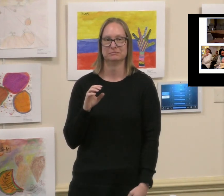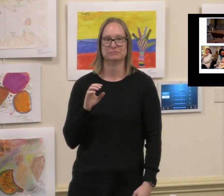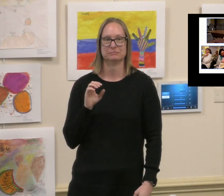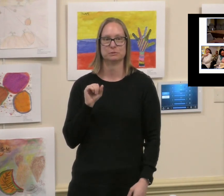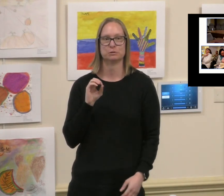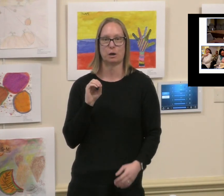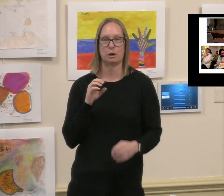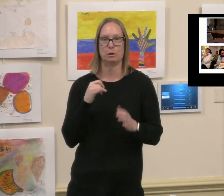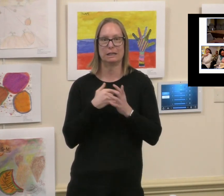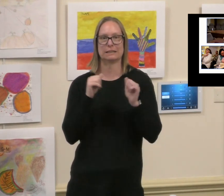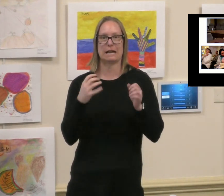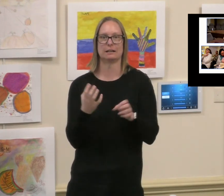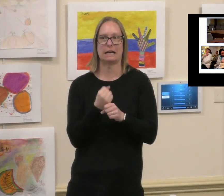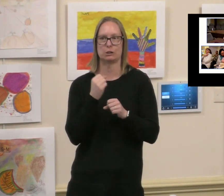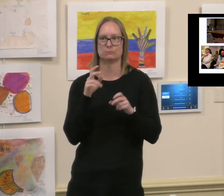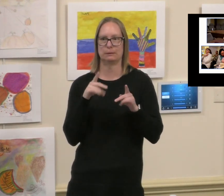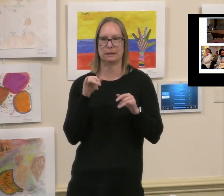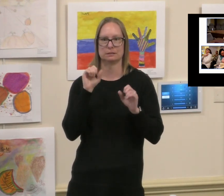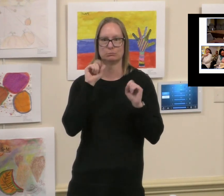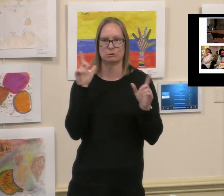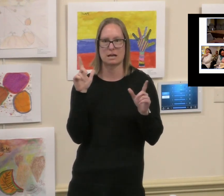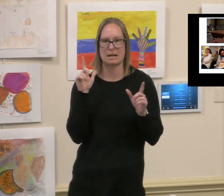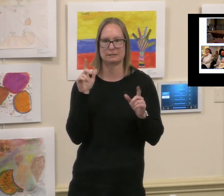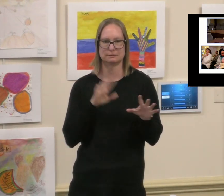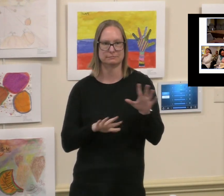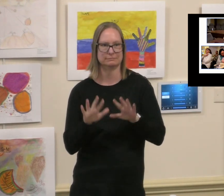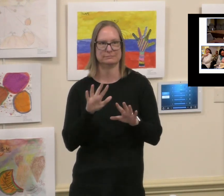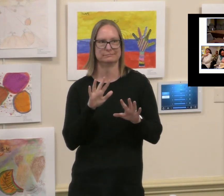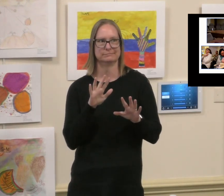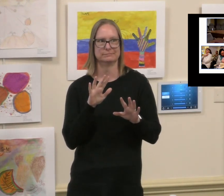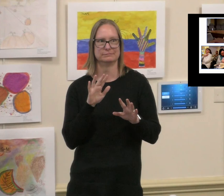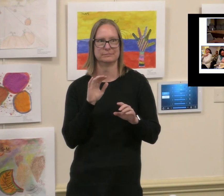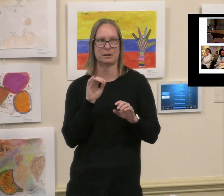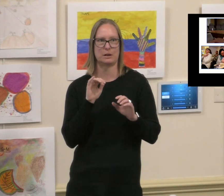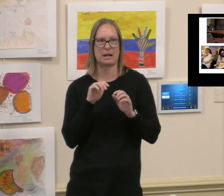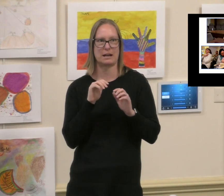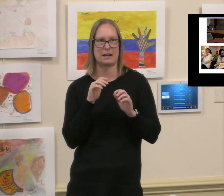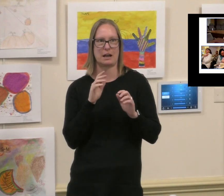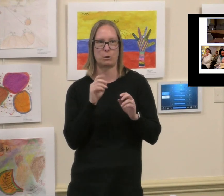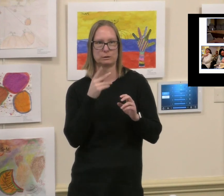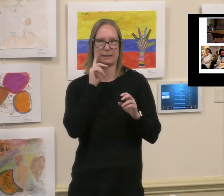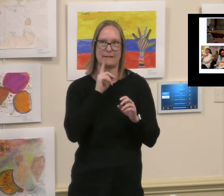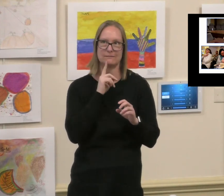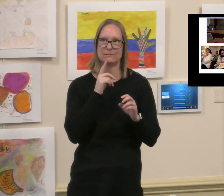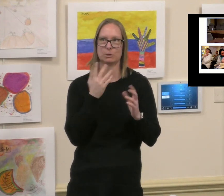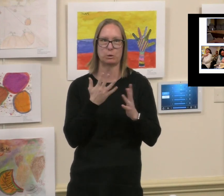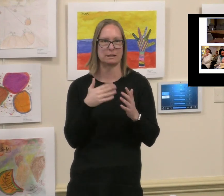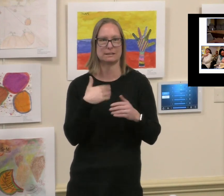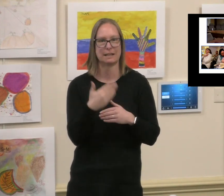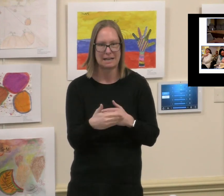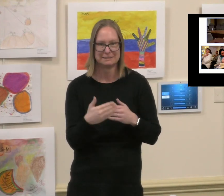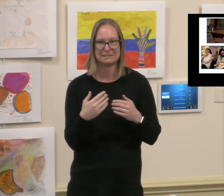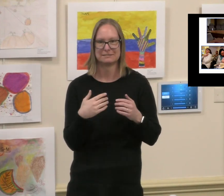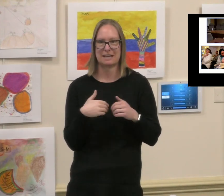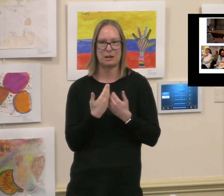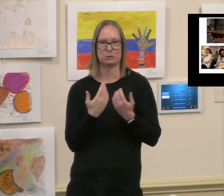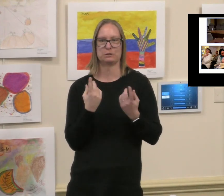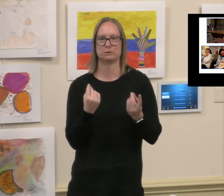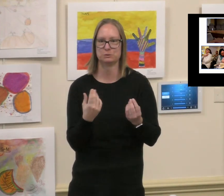not. So it can take people by surprise. And they might feel like, oh, you're deaf. I'm not